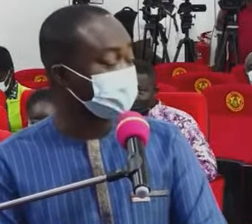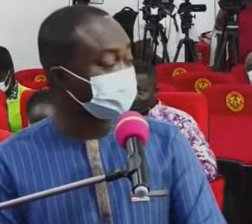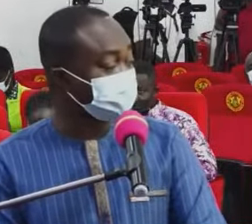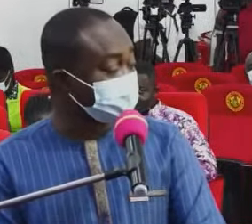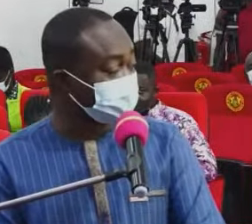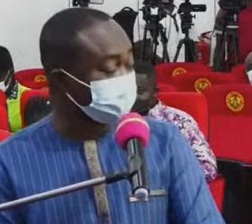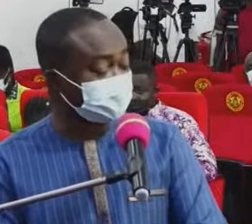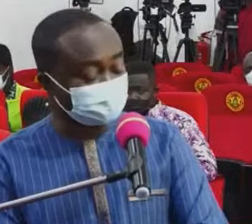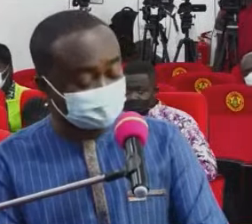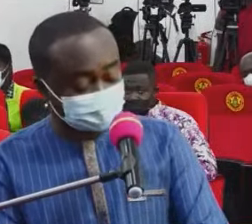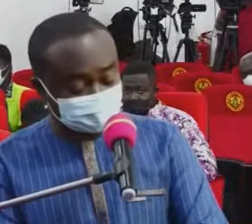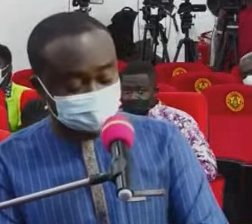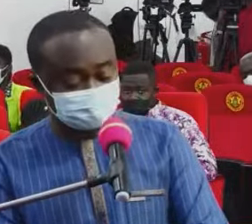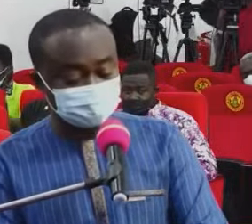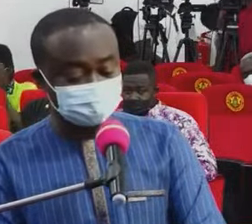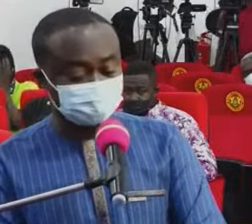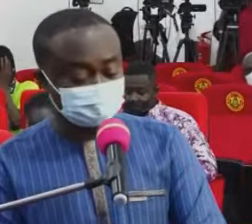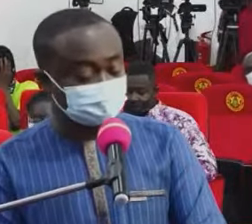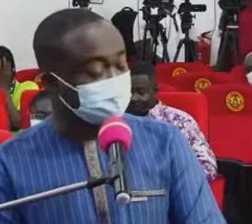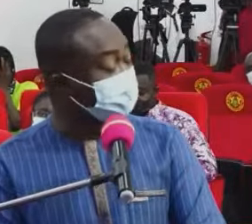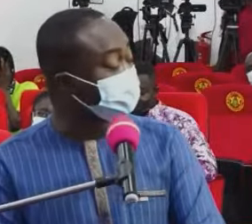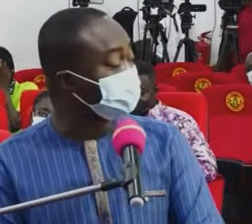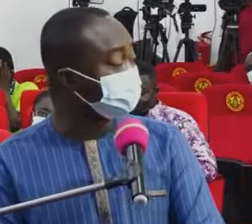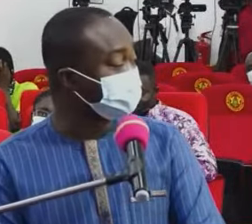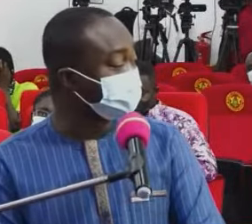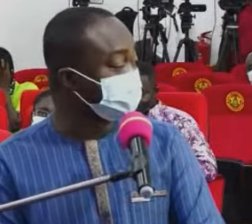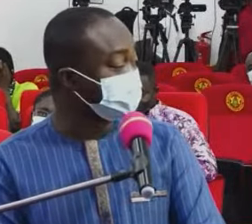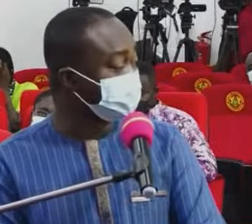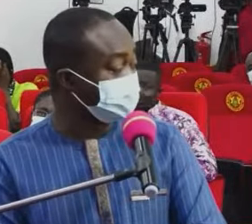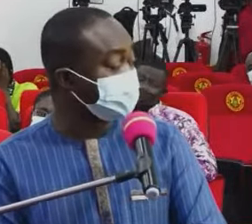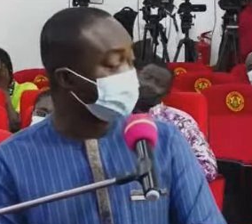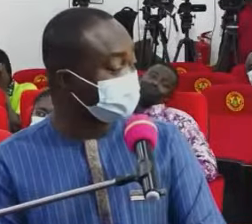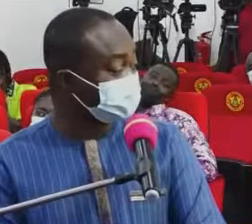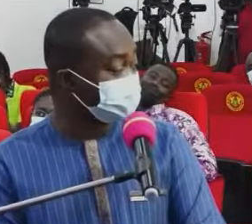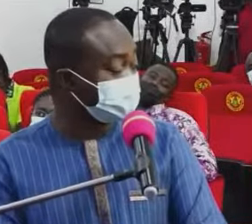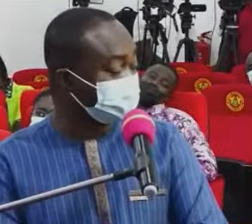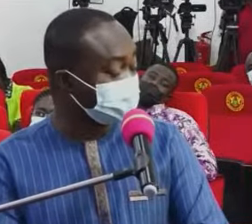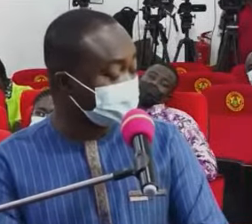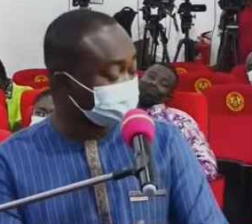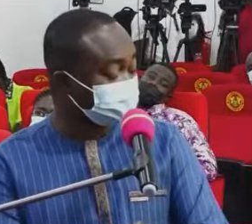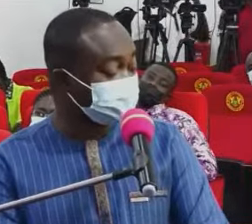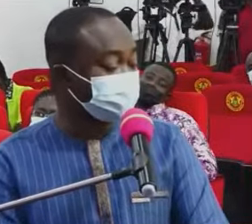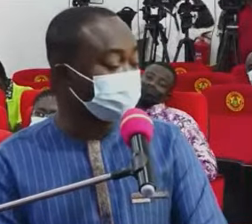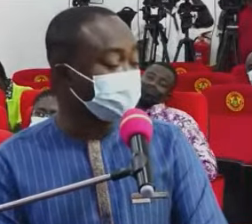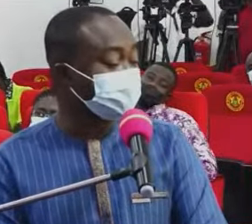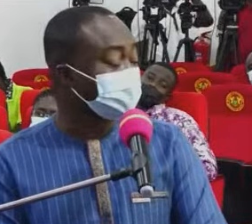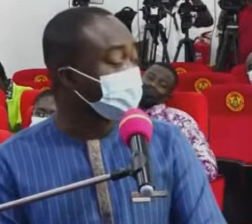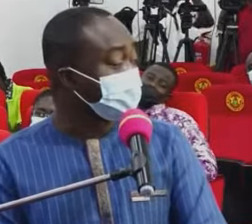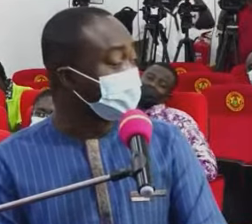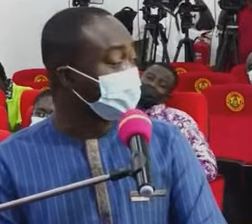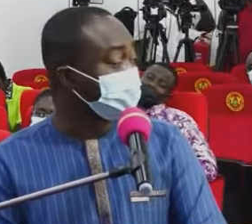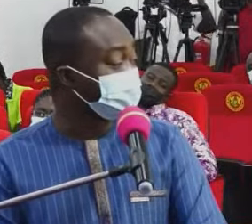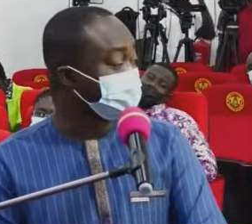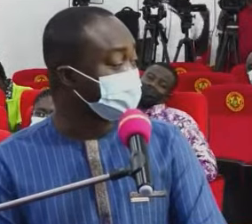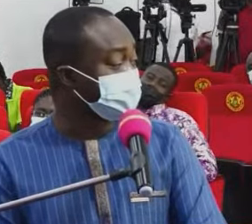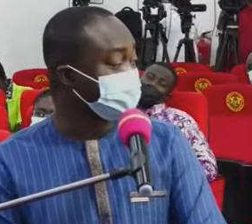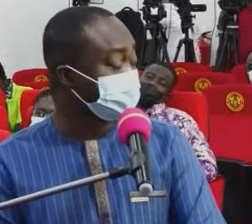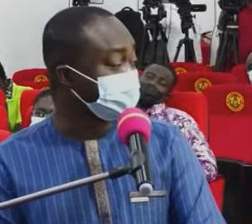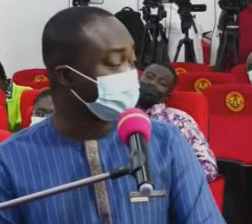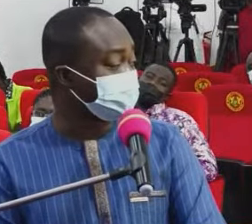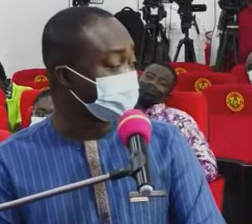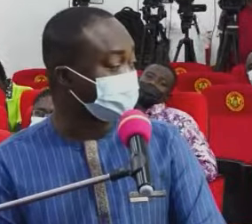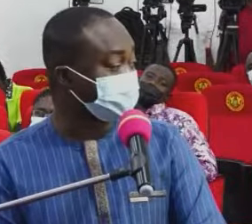dead. But subsequently, we have had engagements with the Fisheries Commission about how to deploy